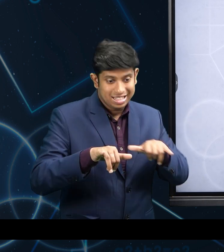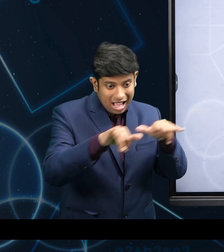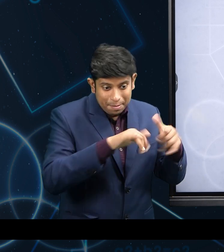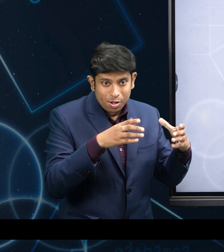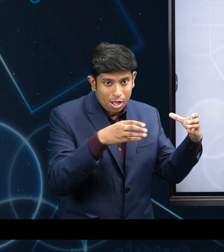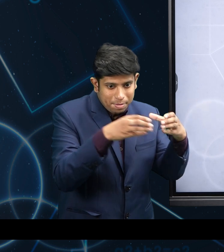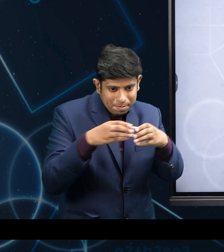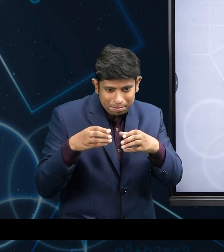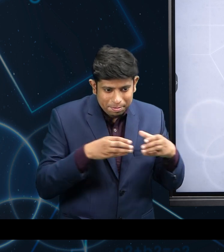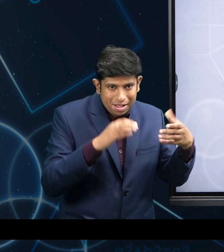union,